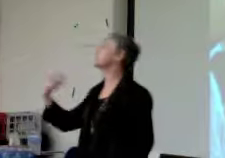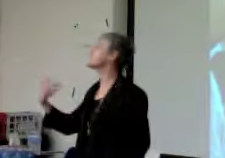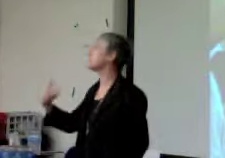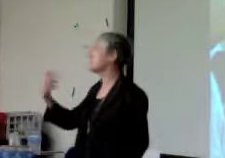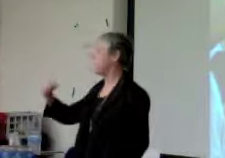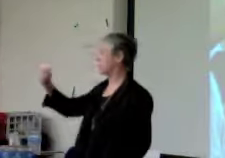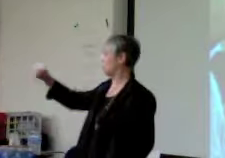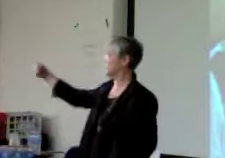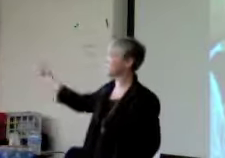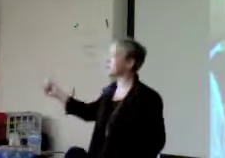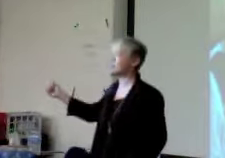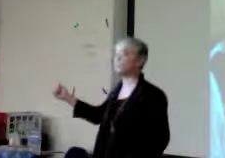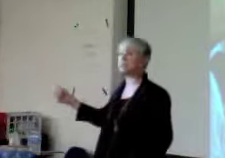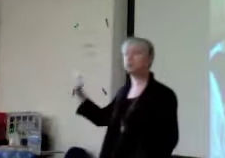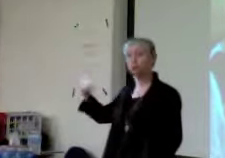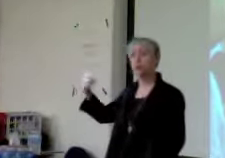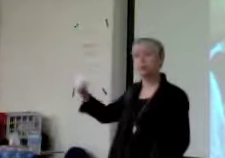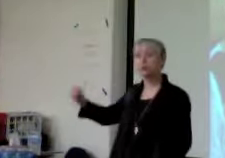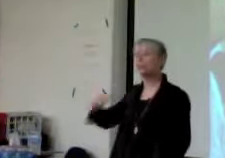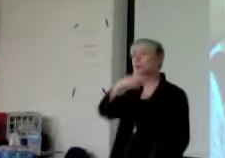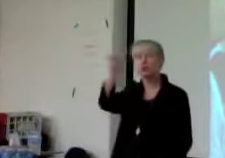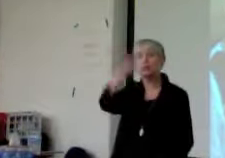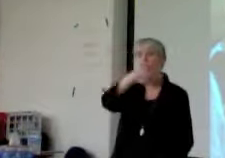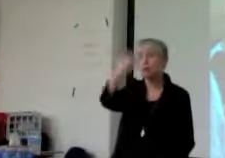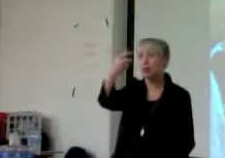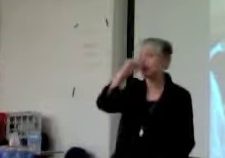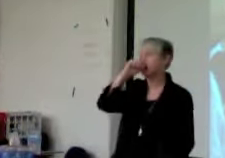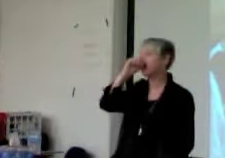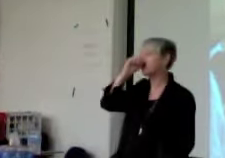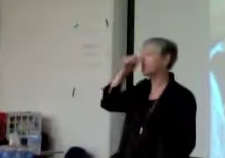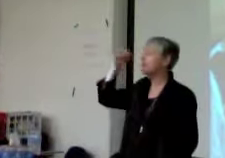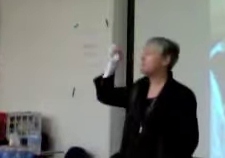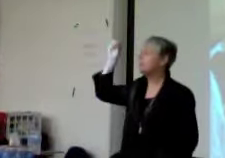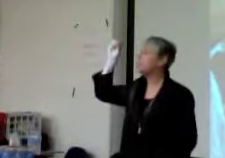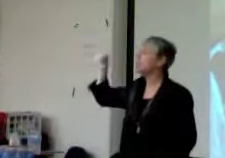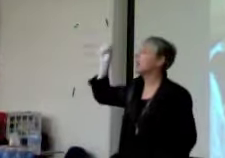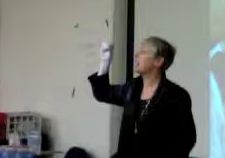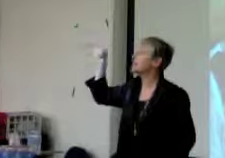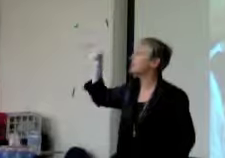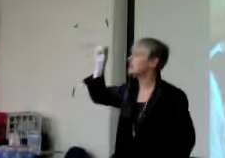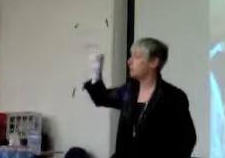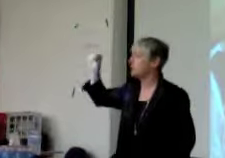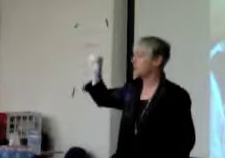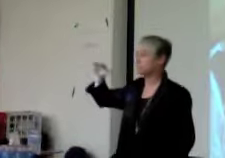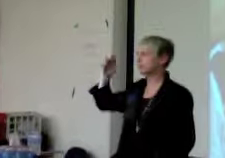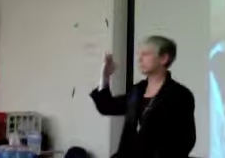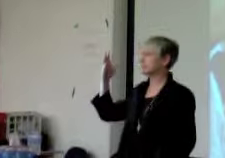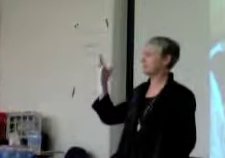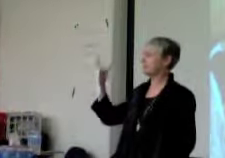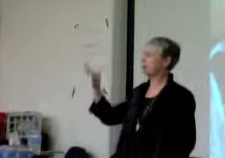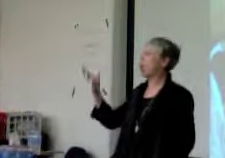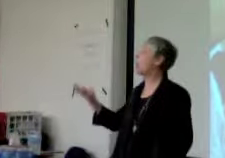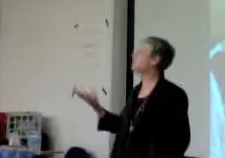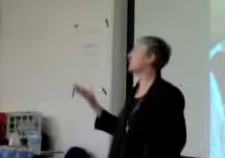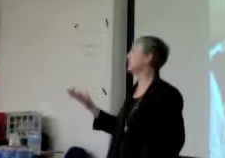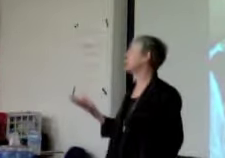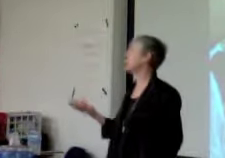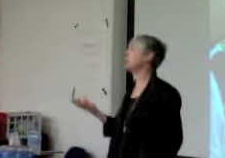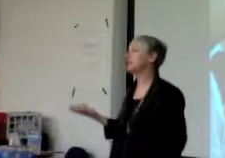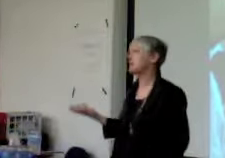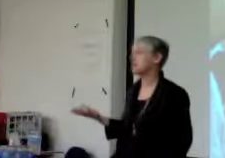make sense of that across a bunch of these is really, really cool. The other thing we talked about is you guys get to feel